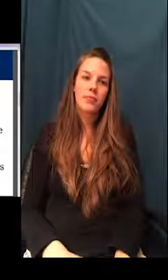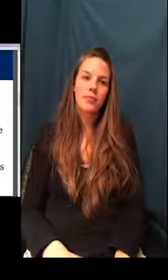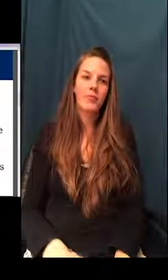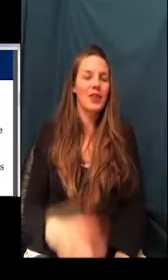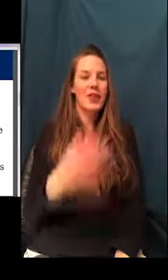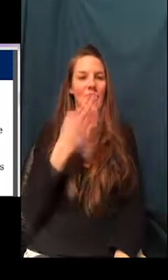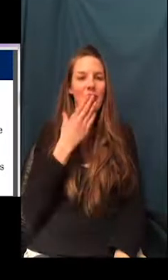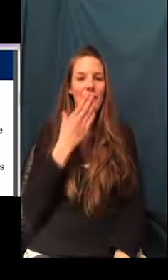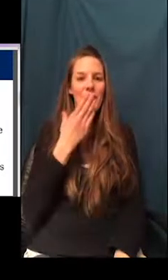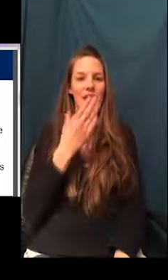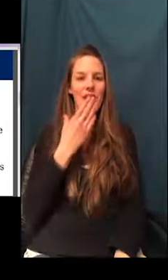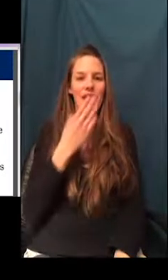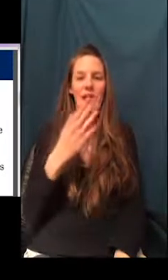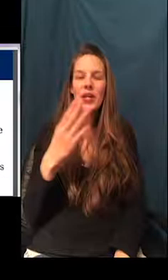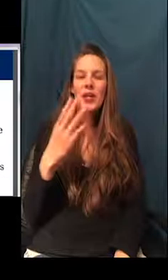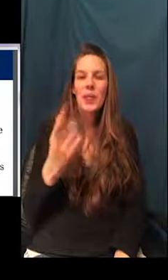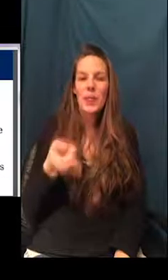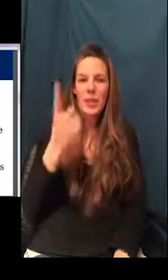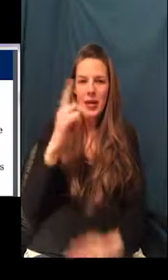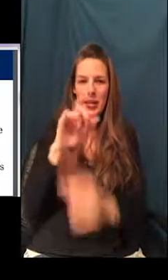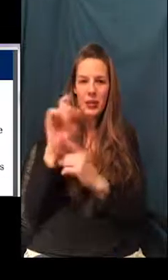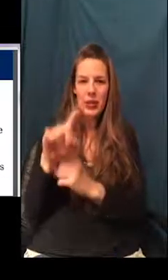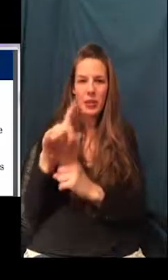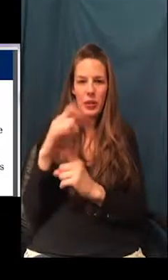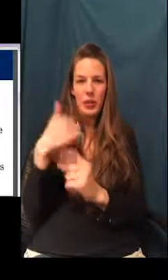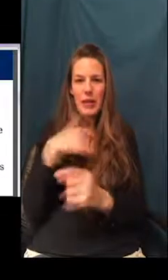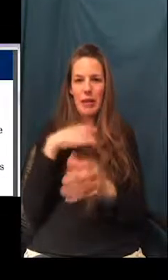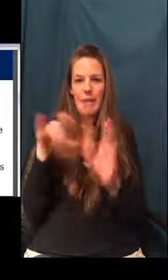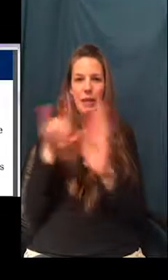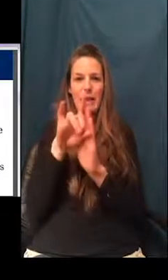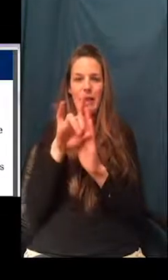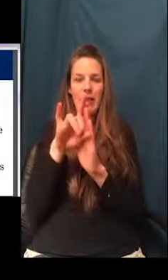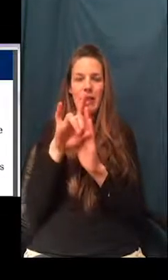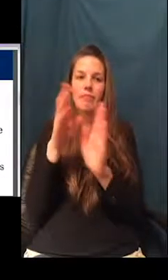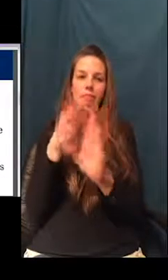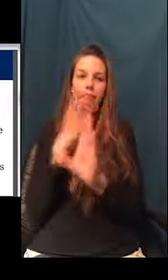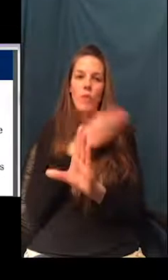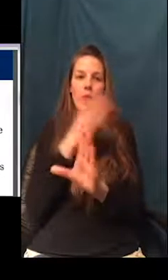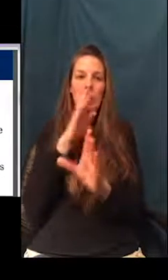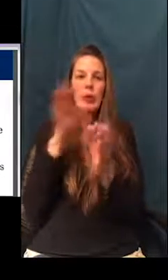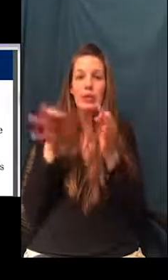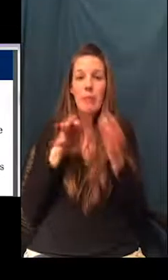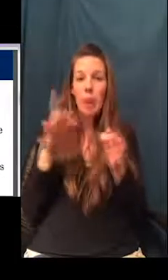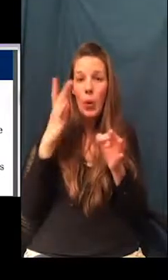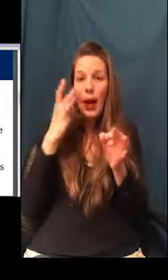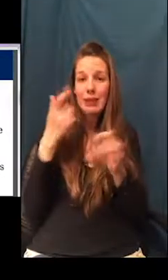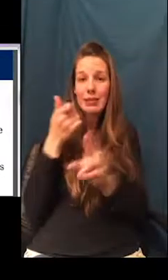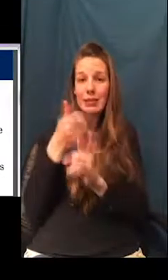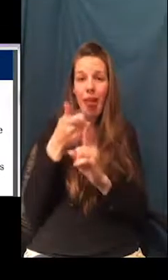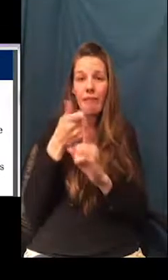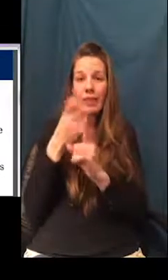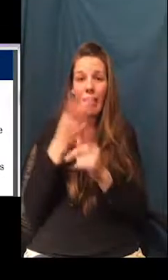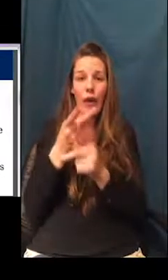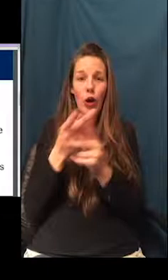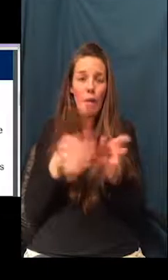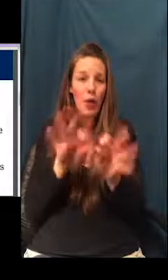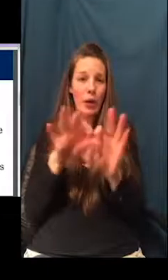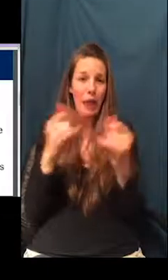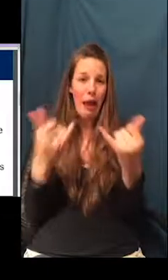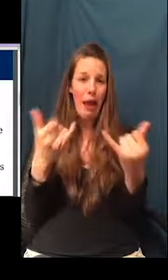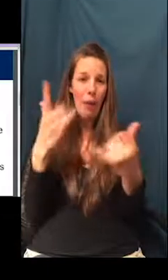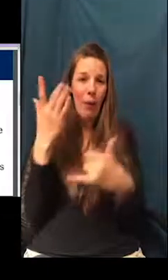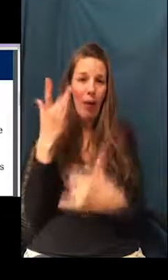Very good. One of the questions that we identified ahead of time was to explain why self-care is important at this